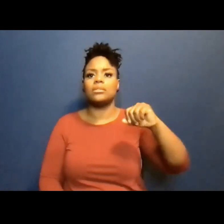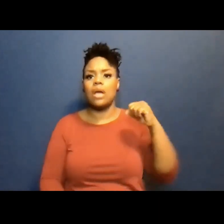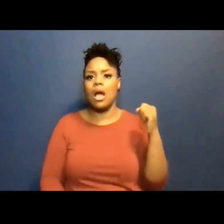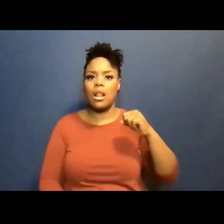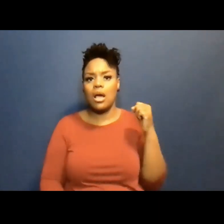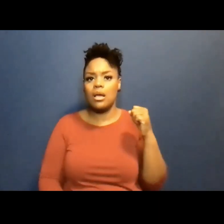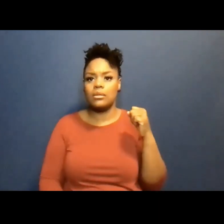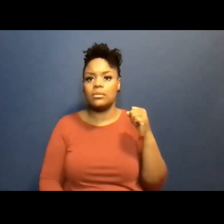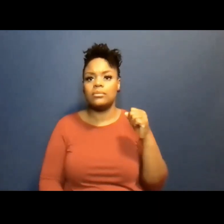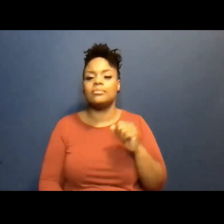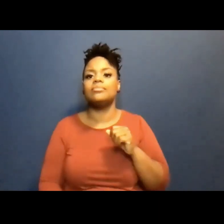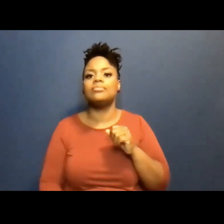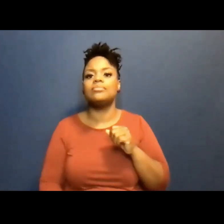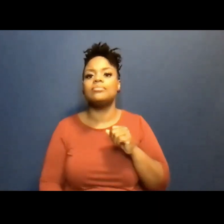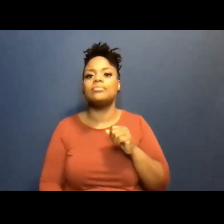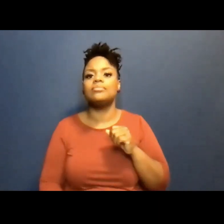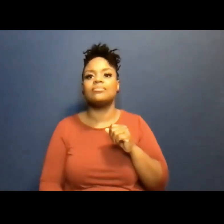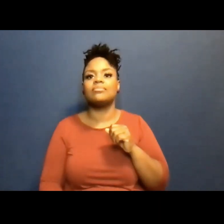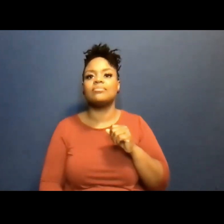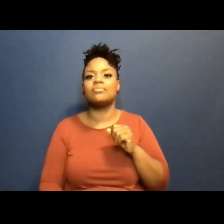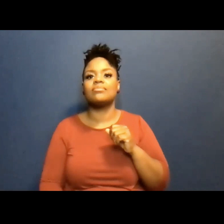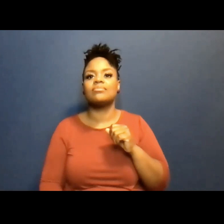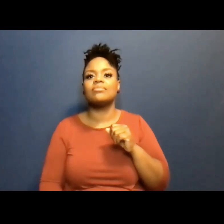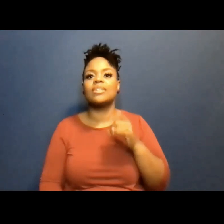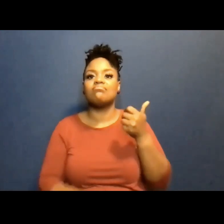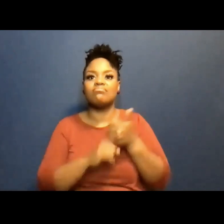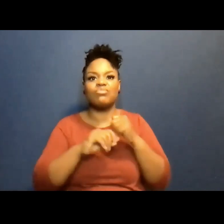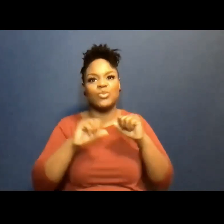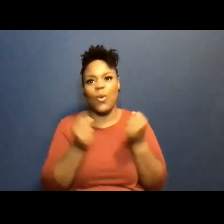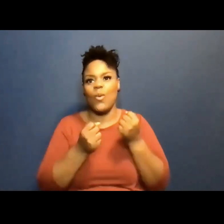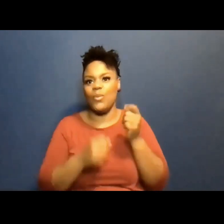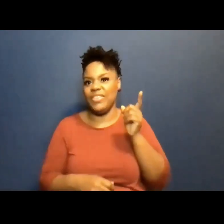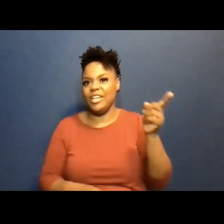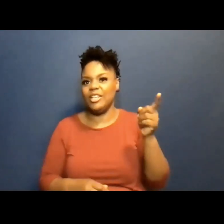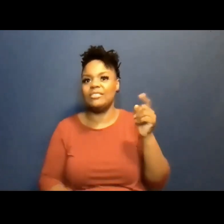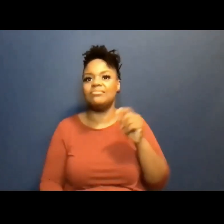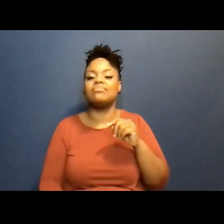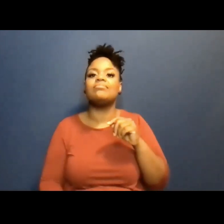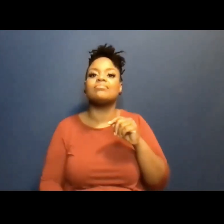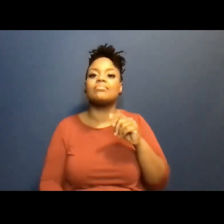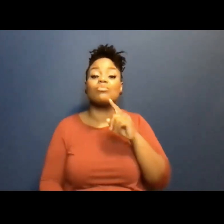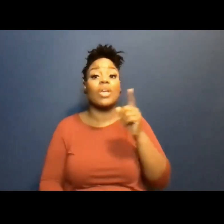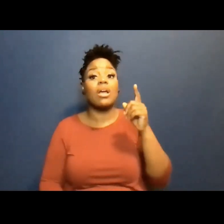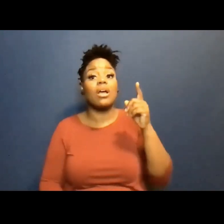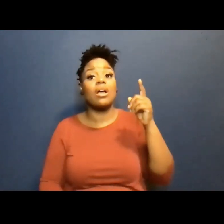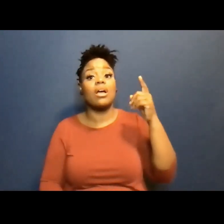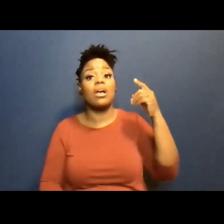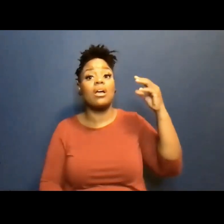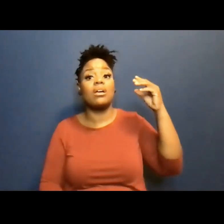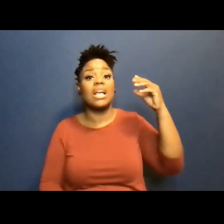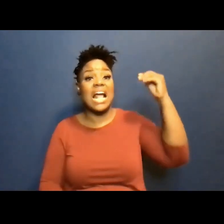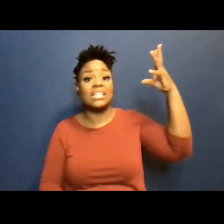lit by a very sexy pool of light, just showing my head, I think, and that's about it.